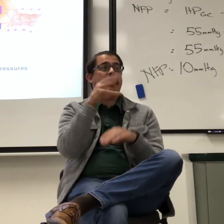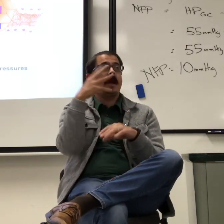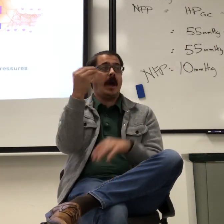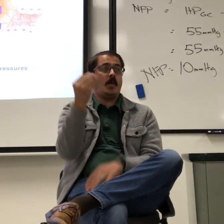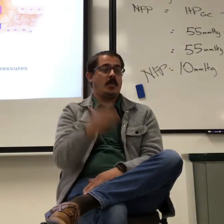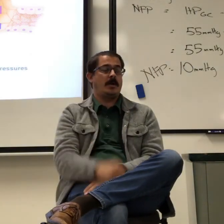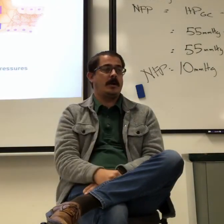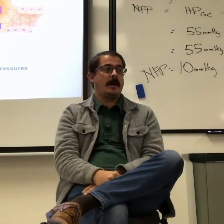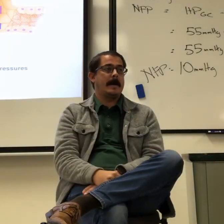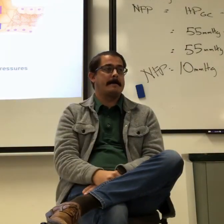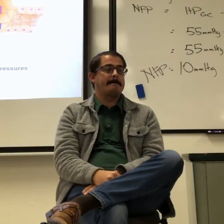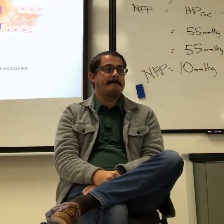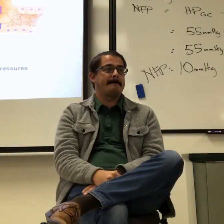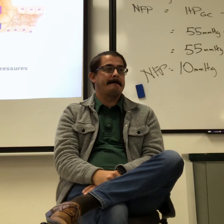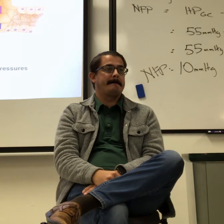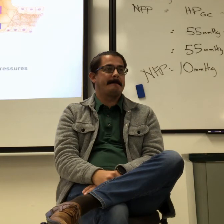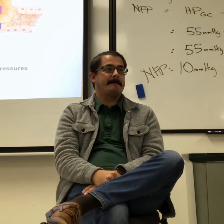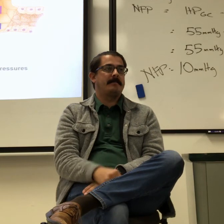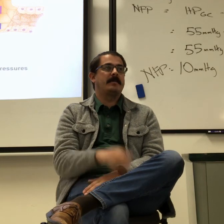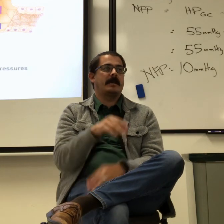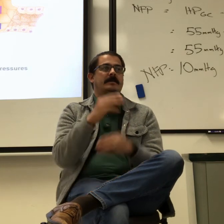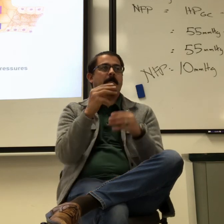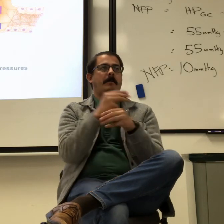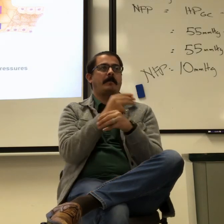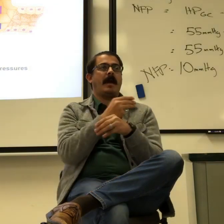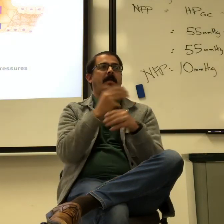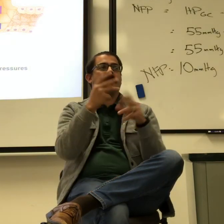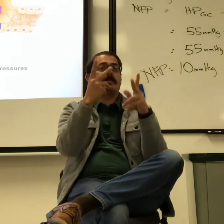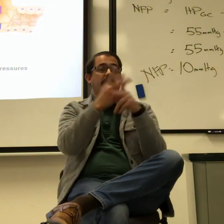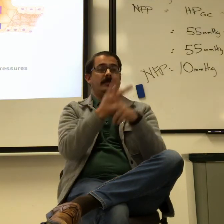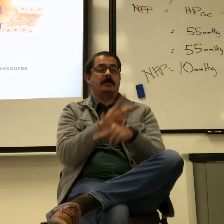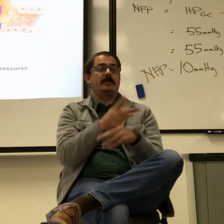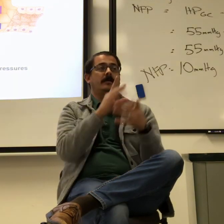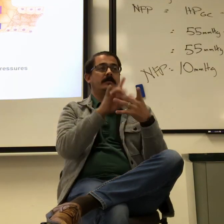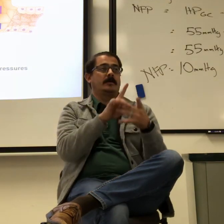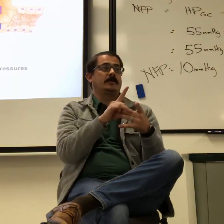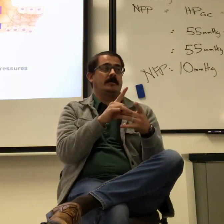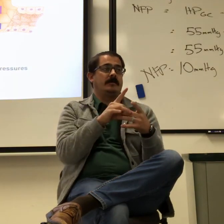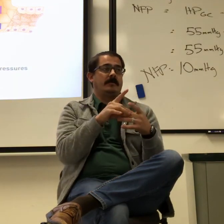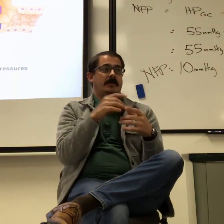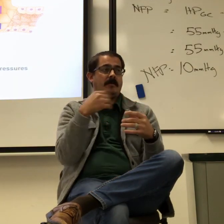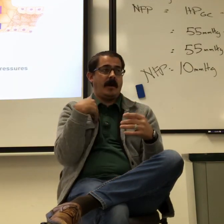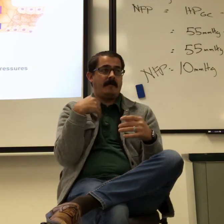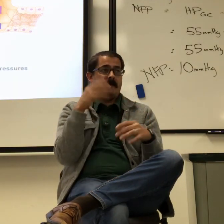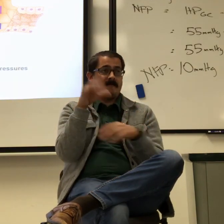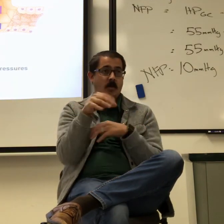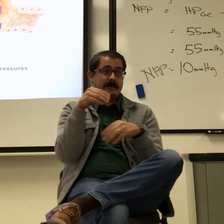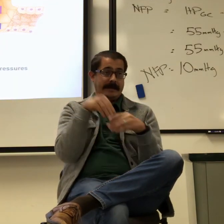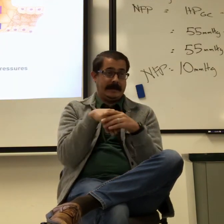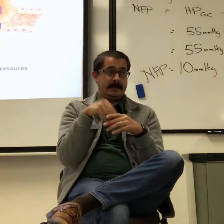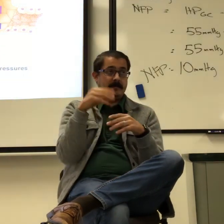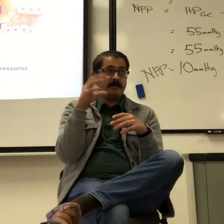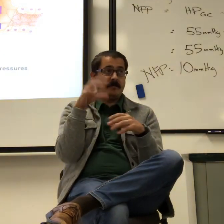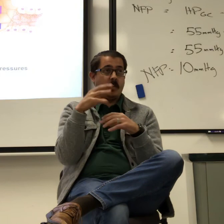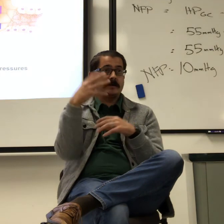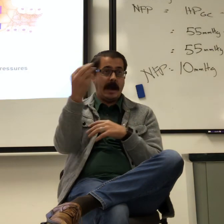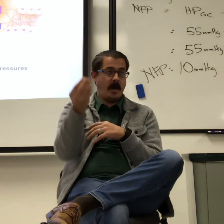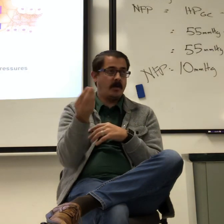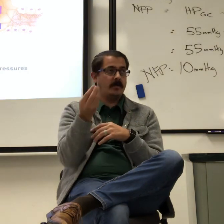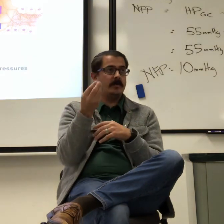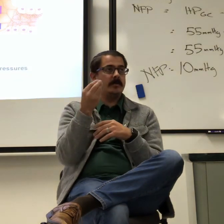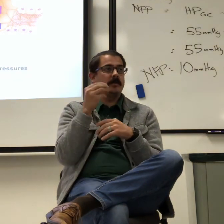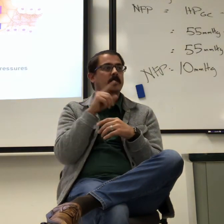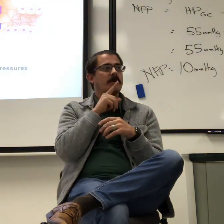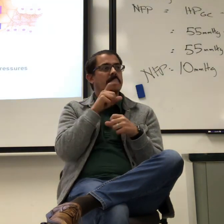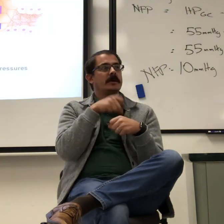so, well, that's the mathematical calculation in terms of just, okay, you have to force out. But I mean, really what you're doing is